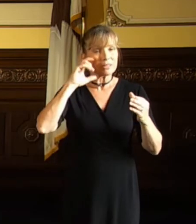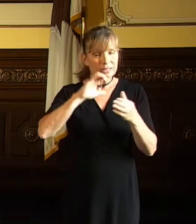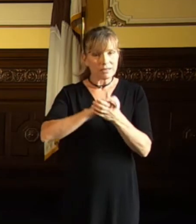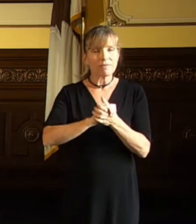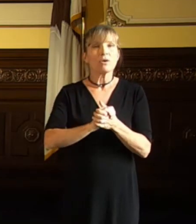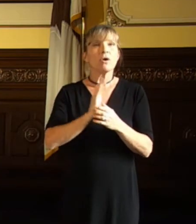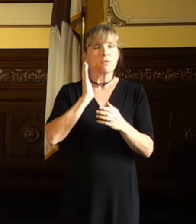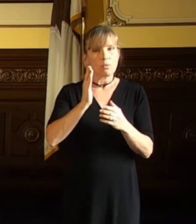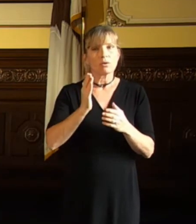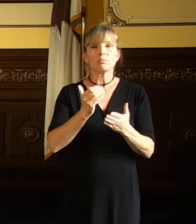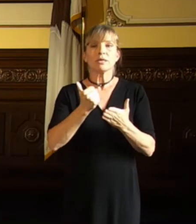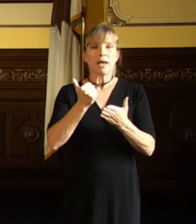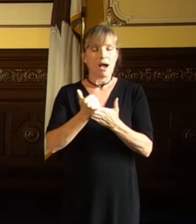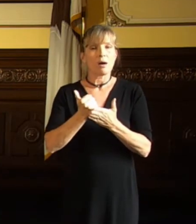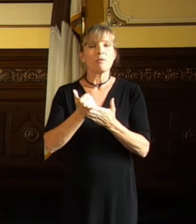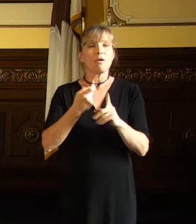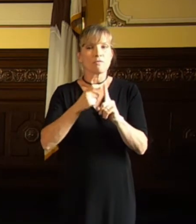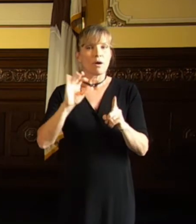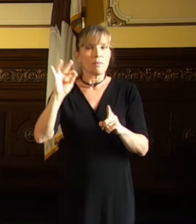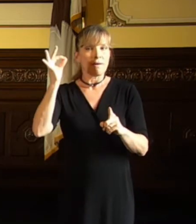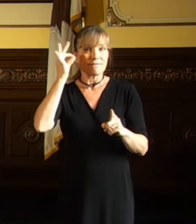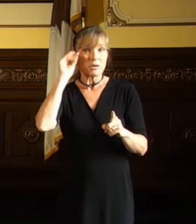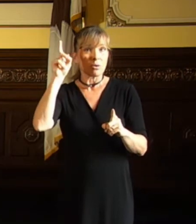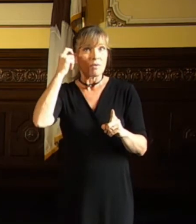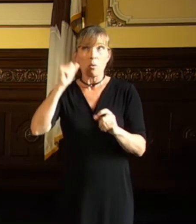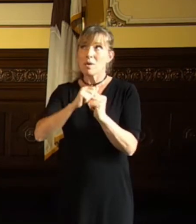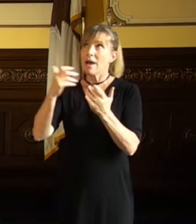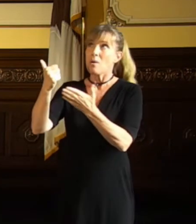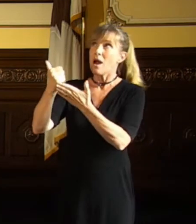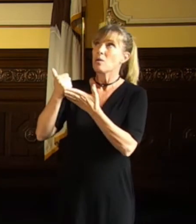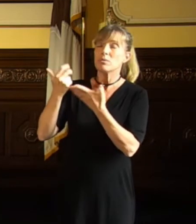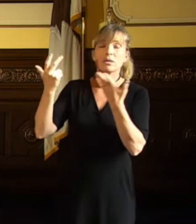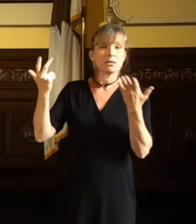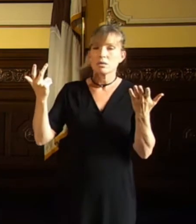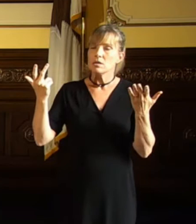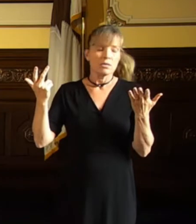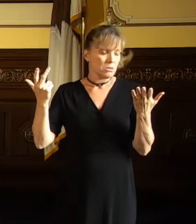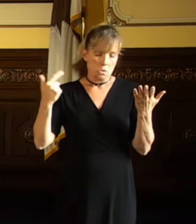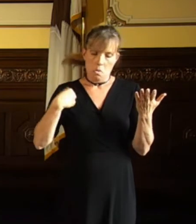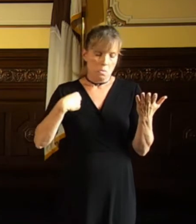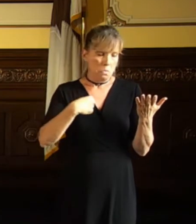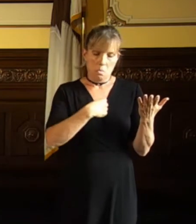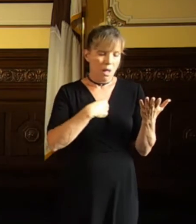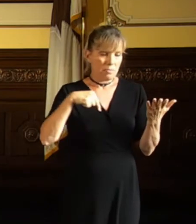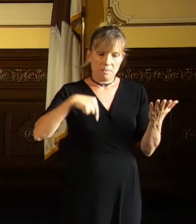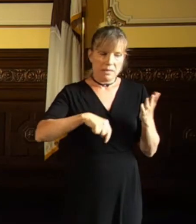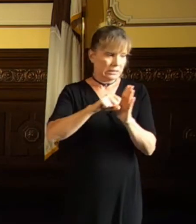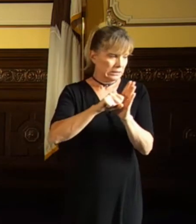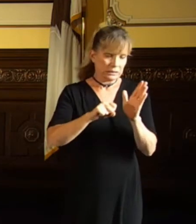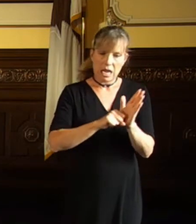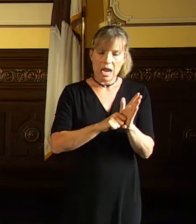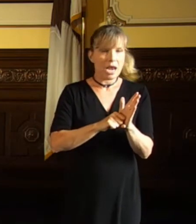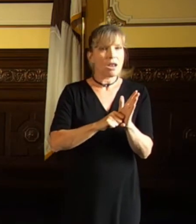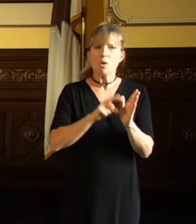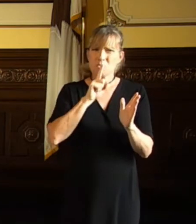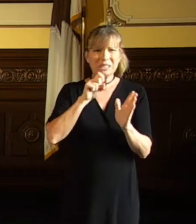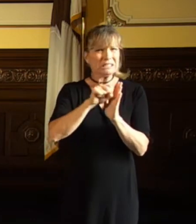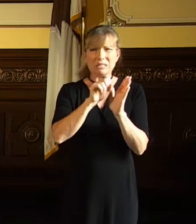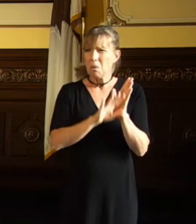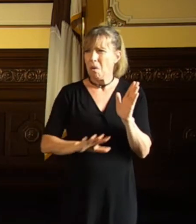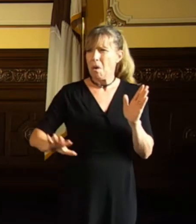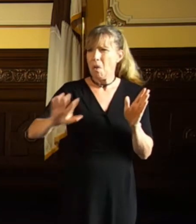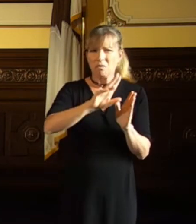be help that comes from the federal government, because without it, we will, this state and states all across the